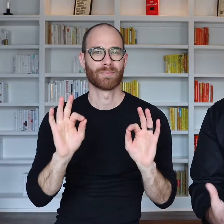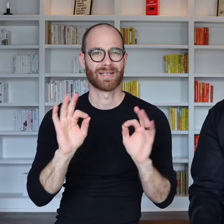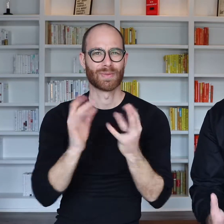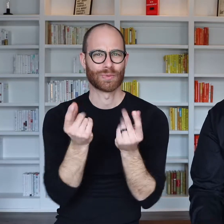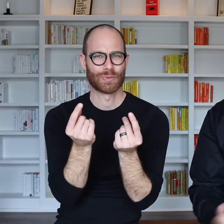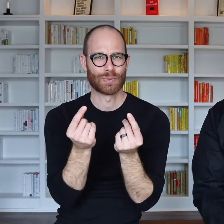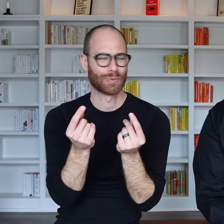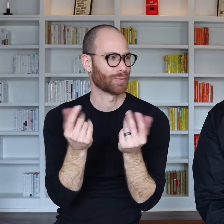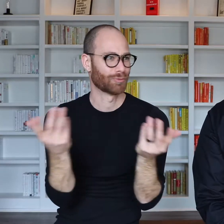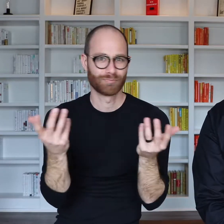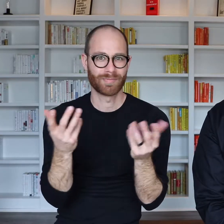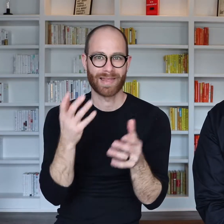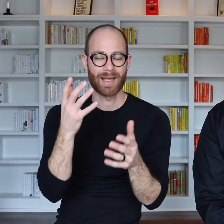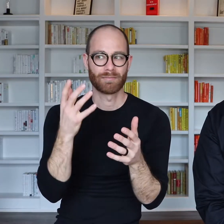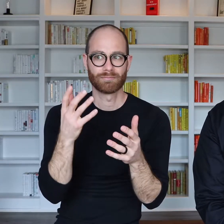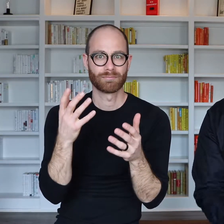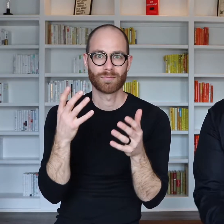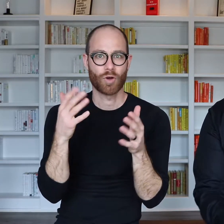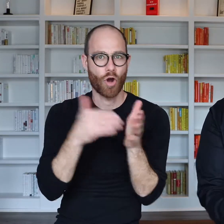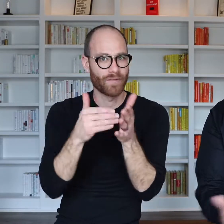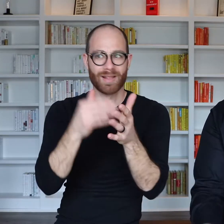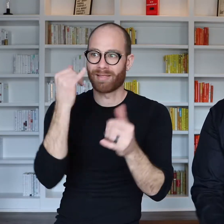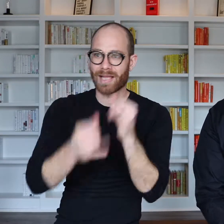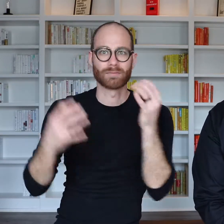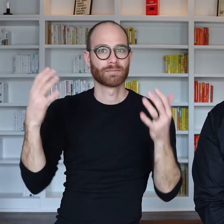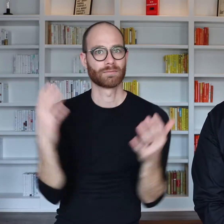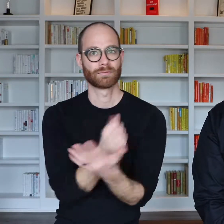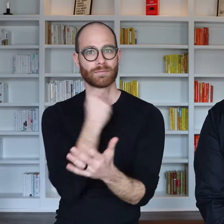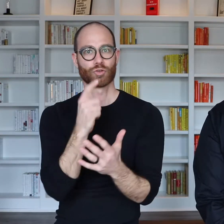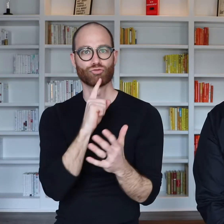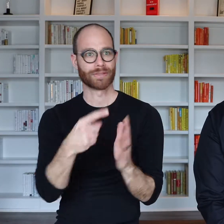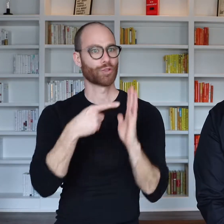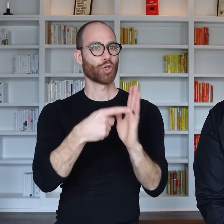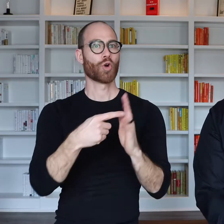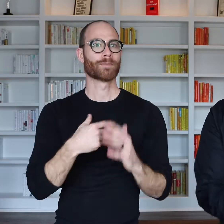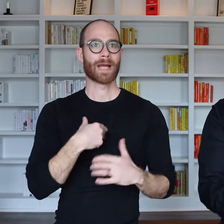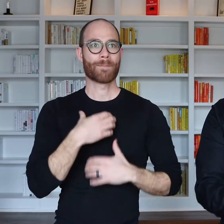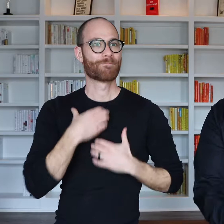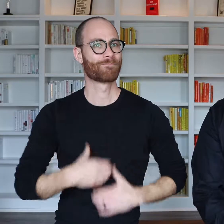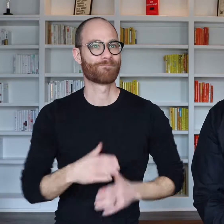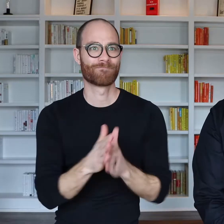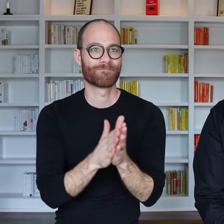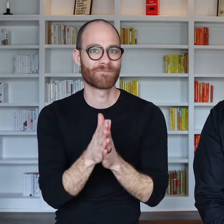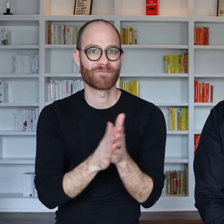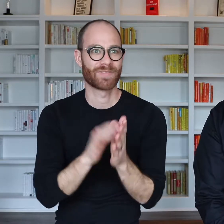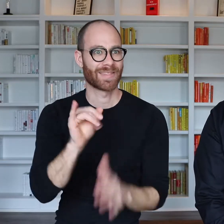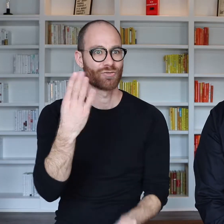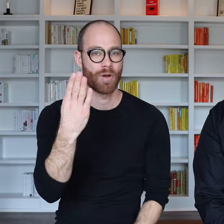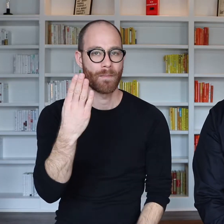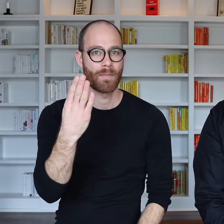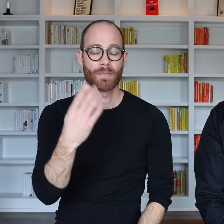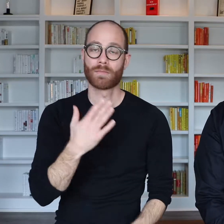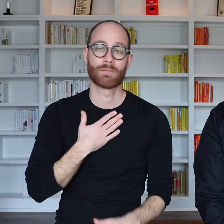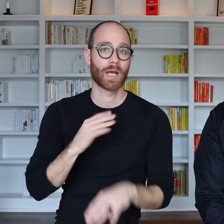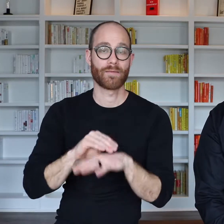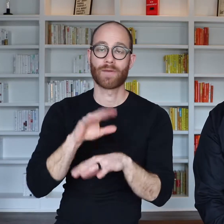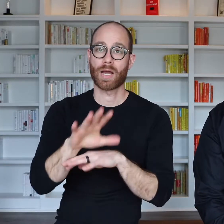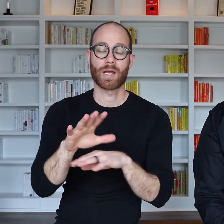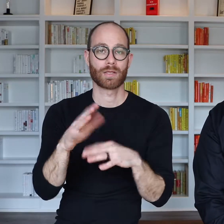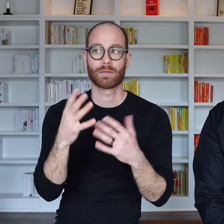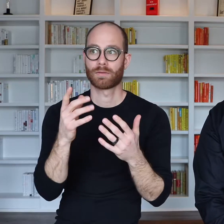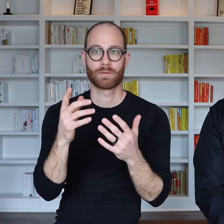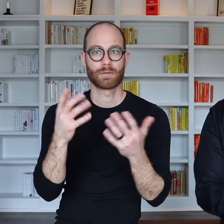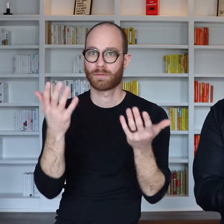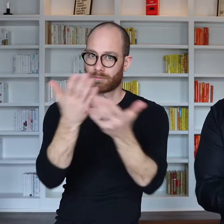is your last opportunity to show passion, to show a desire for the job. And that's why I counsel everybody, no matter what job you're